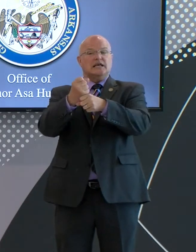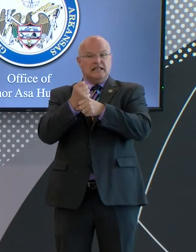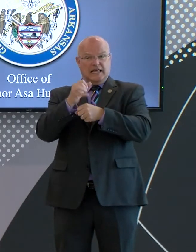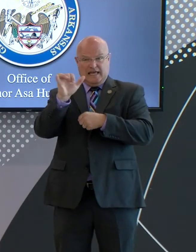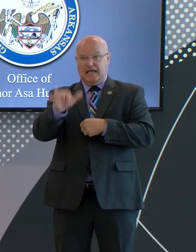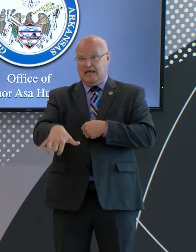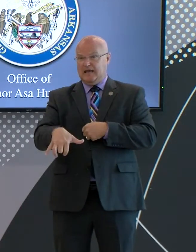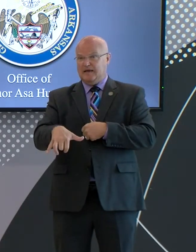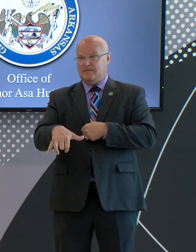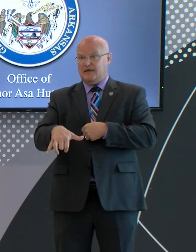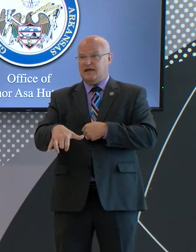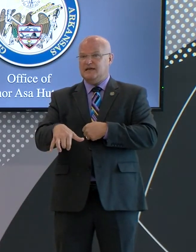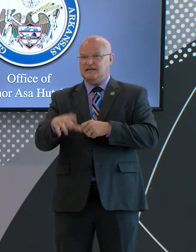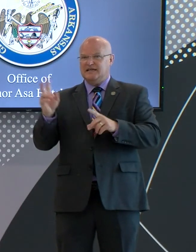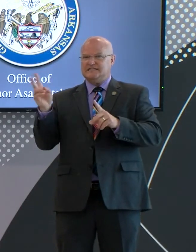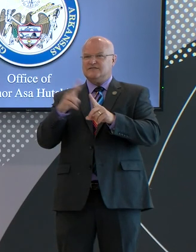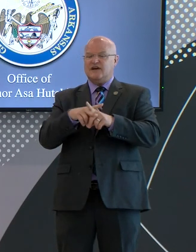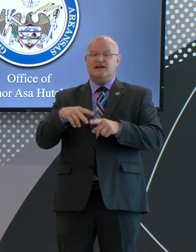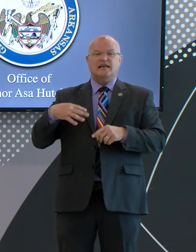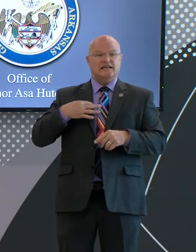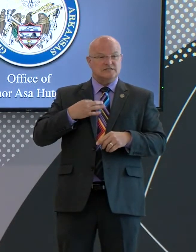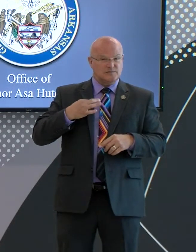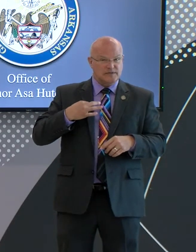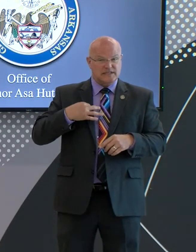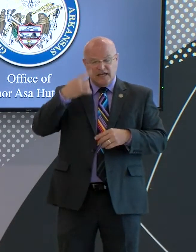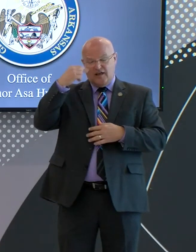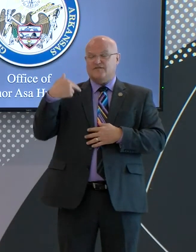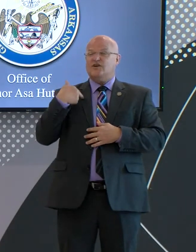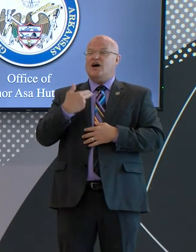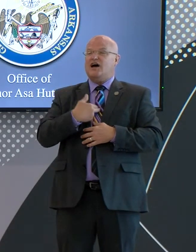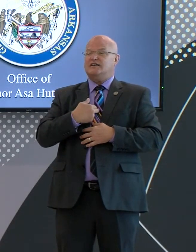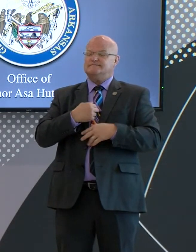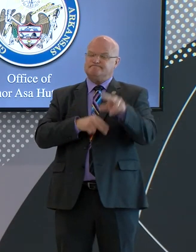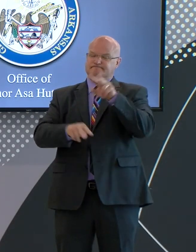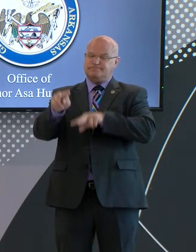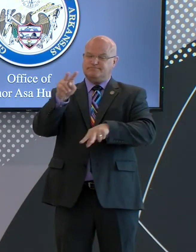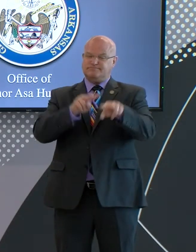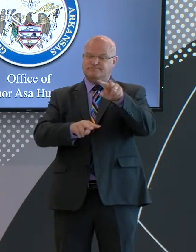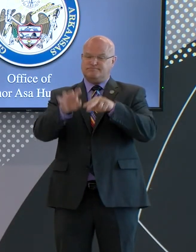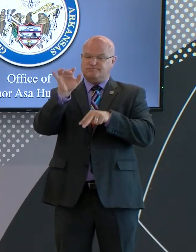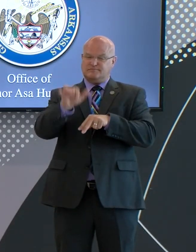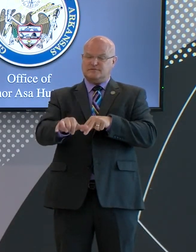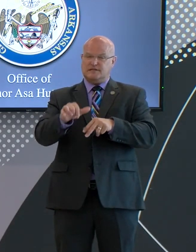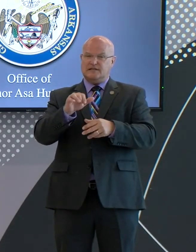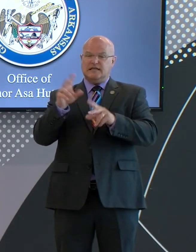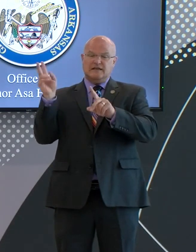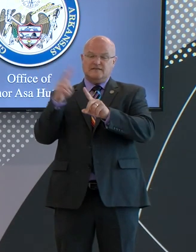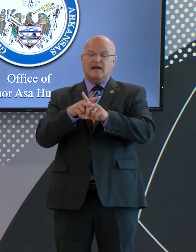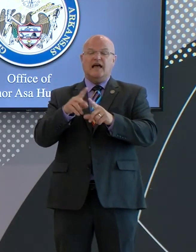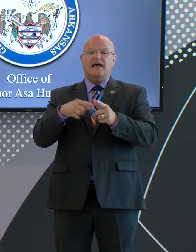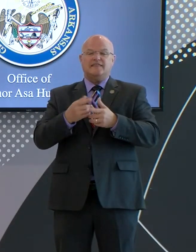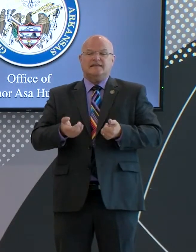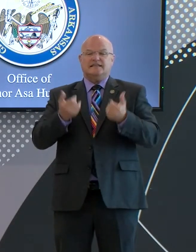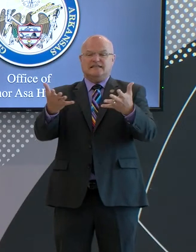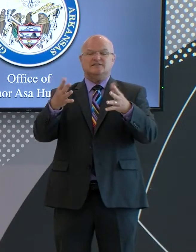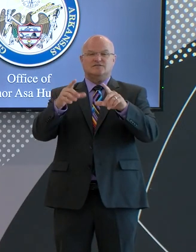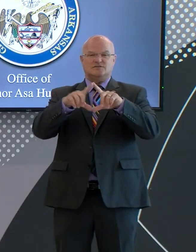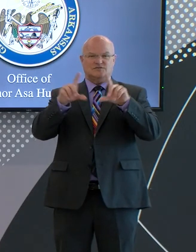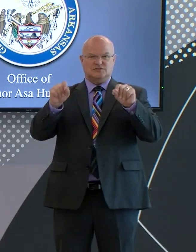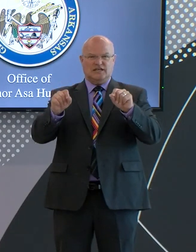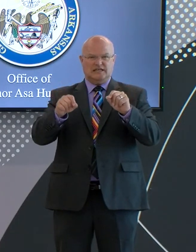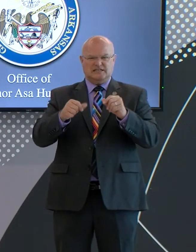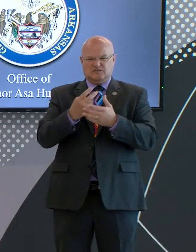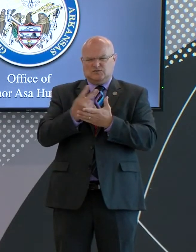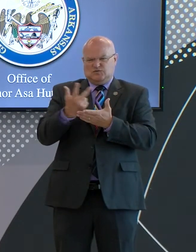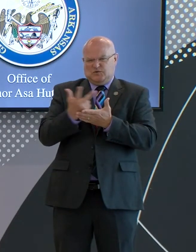it, to file eligibility and for us to examine that eligibility and hopefully be able to issue checks here in the